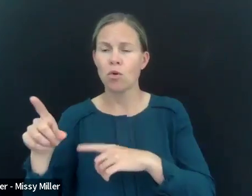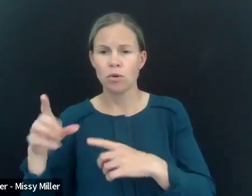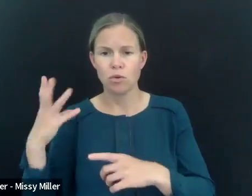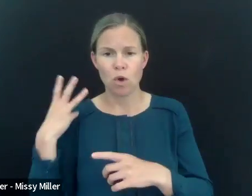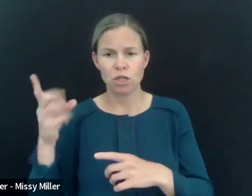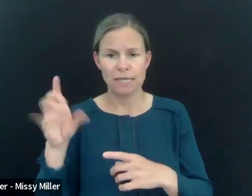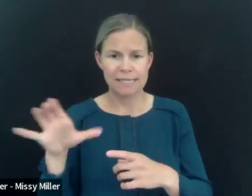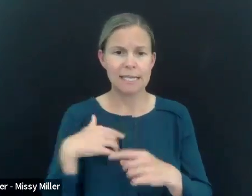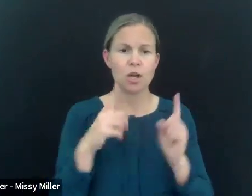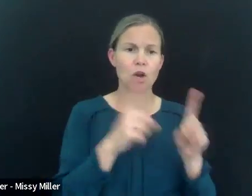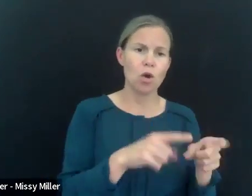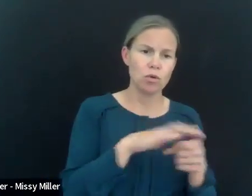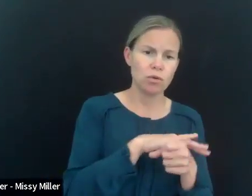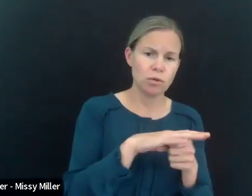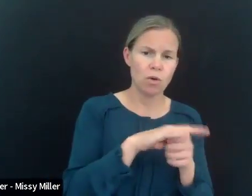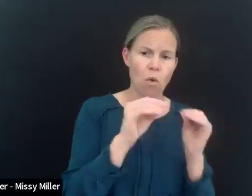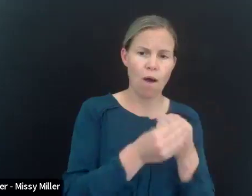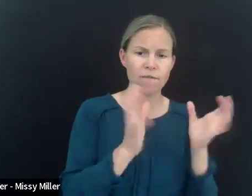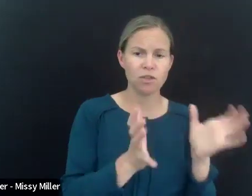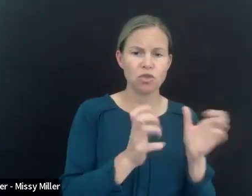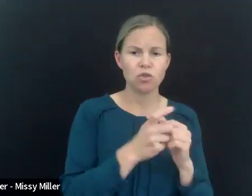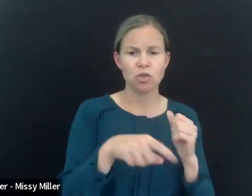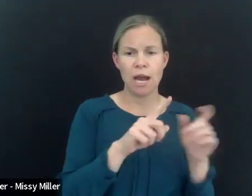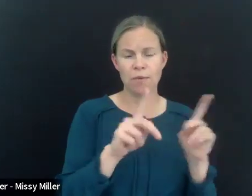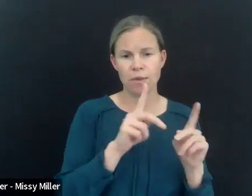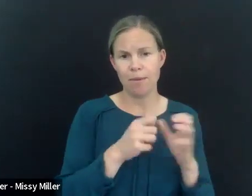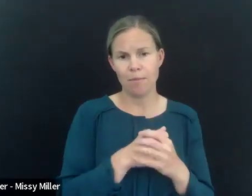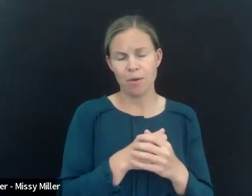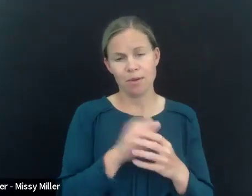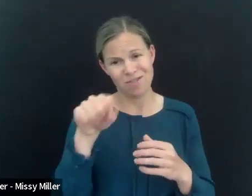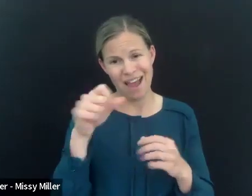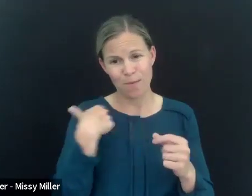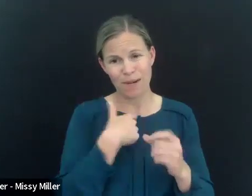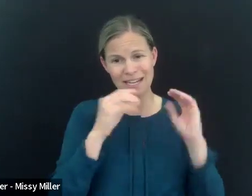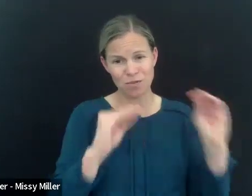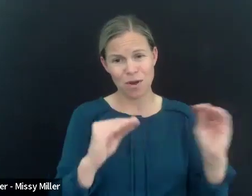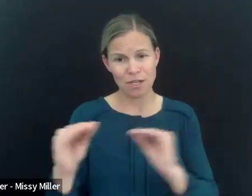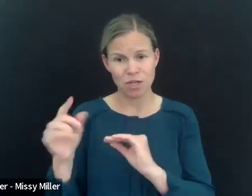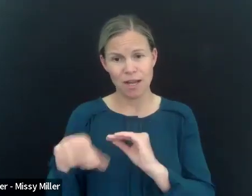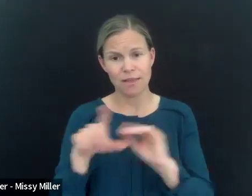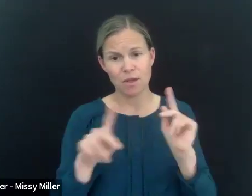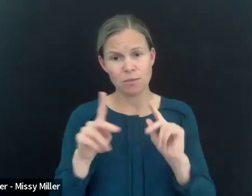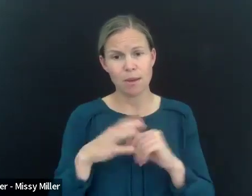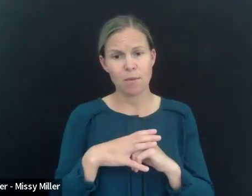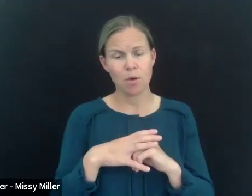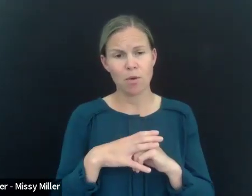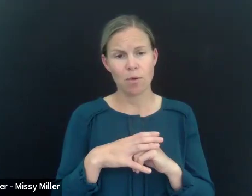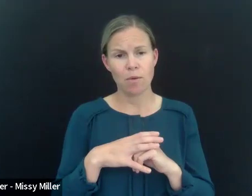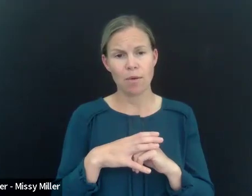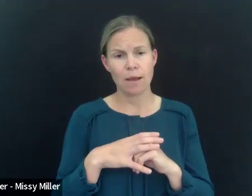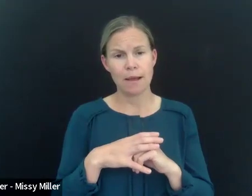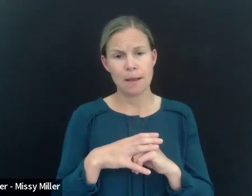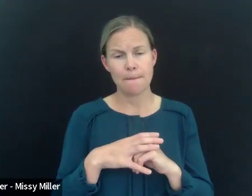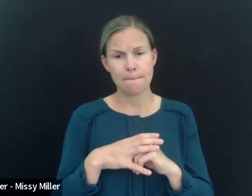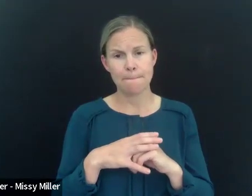local office to talk to folks. But also, yes, like we have to, I always tell people this: policy is made up